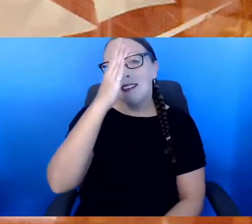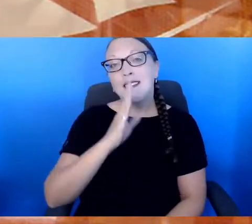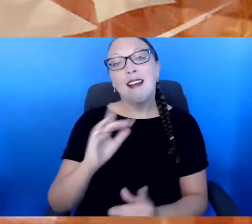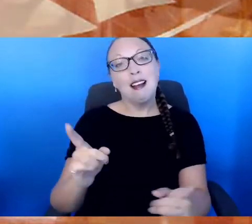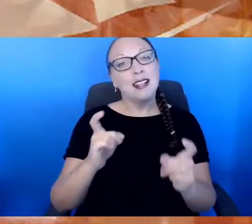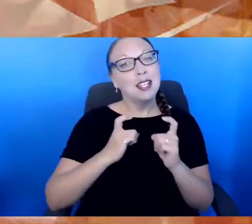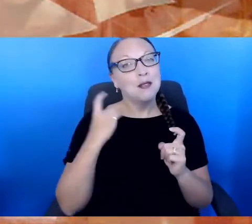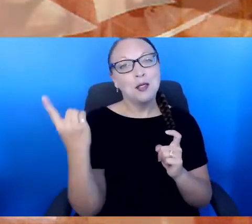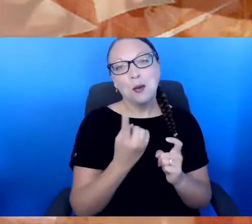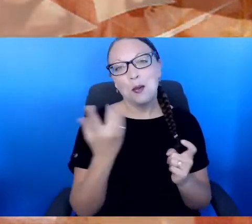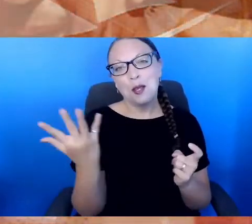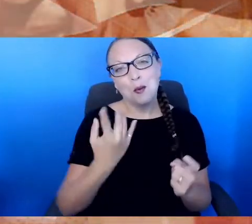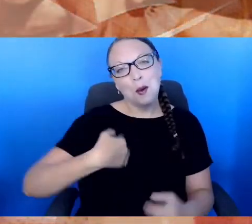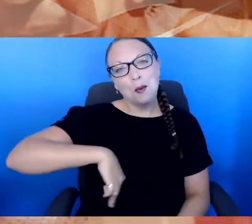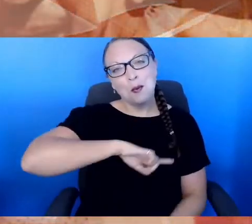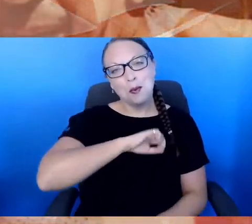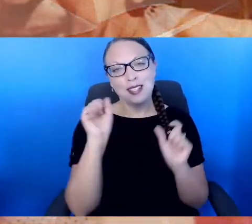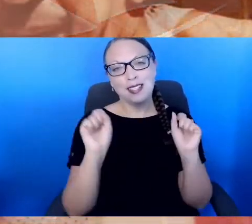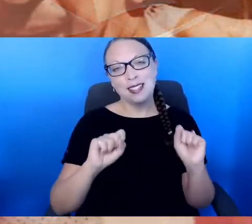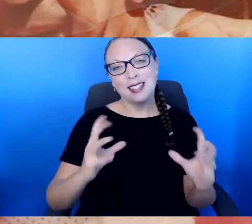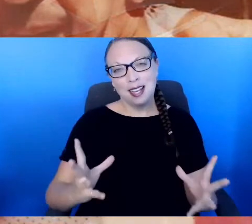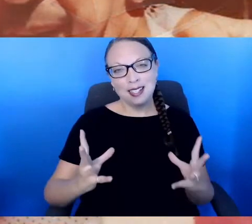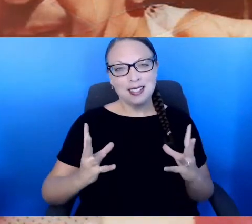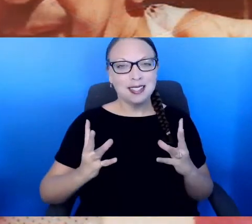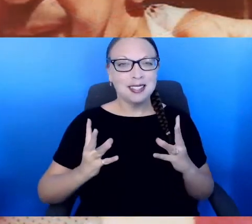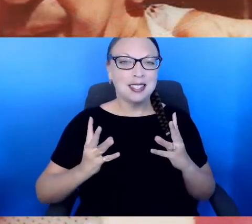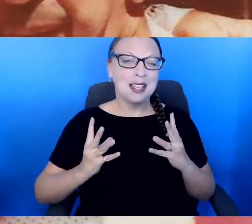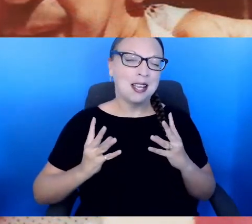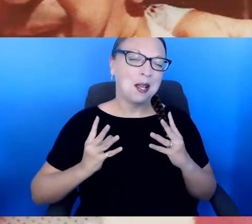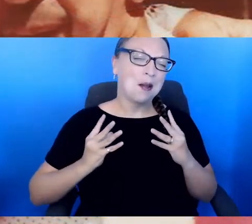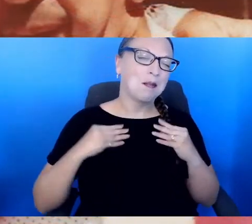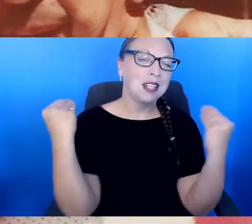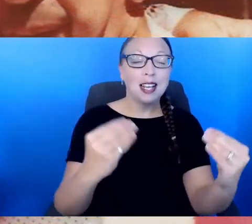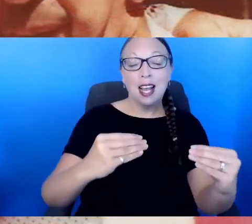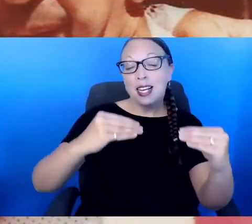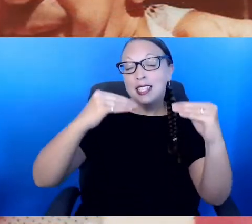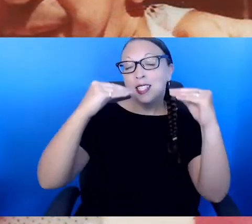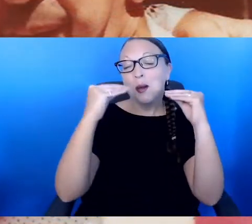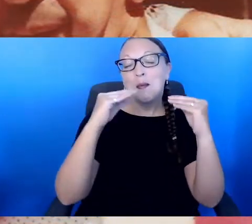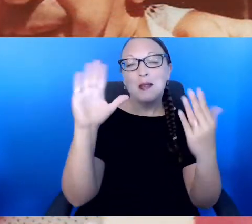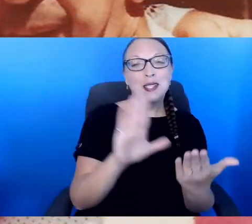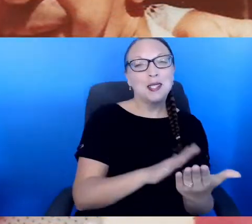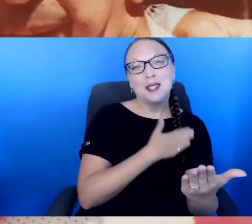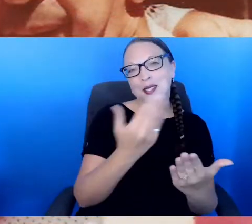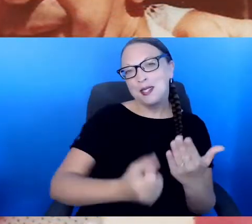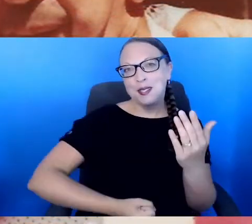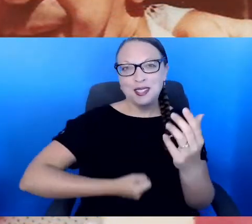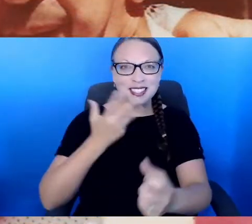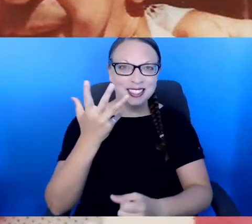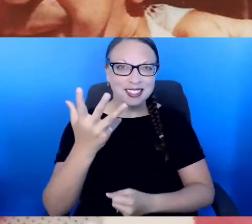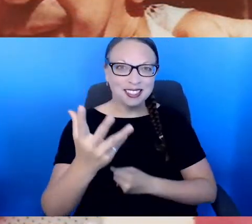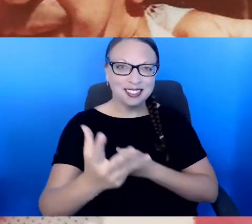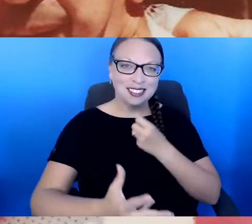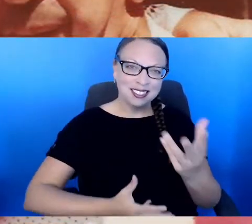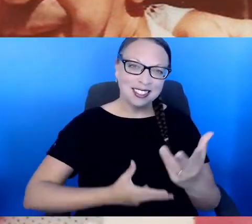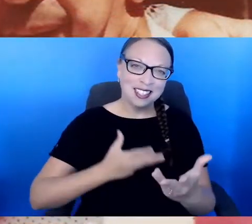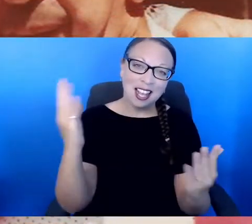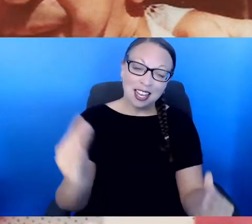gives what he knows we can bear. And he taught me to sing, and he taught